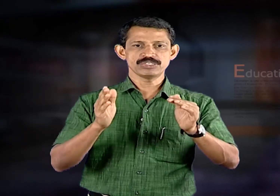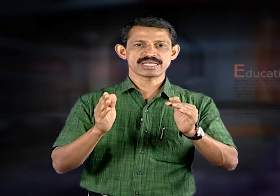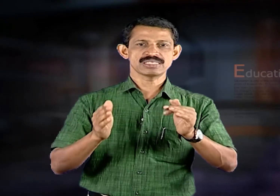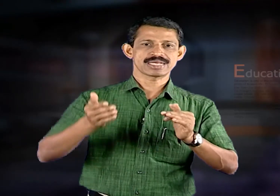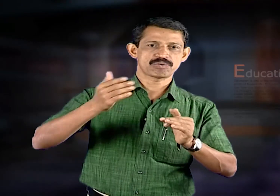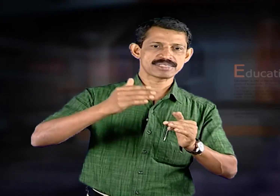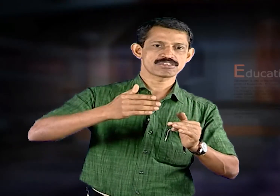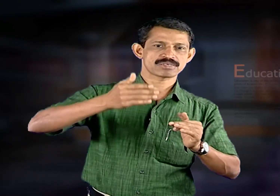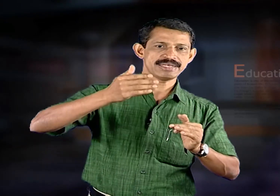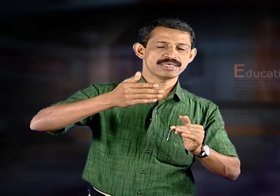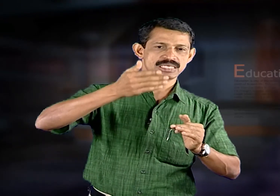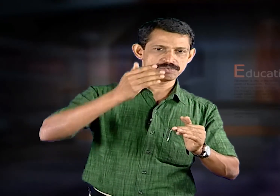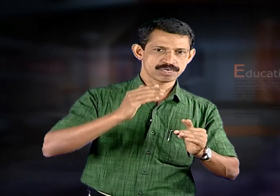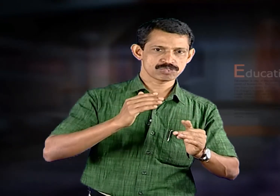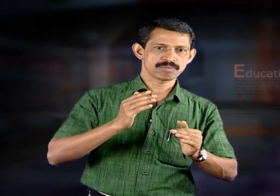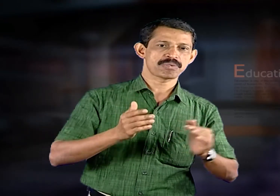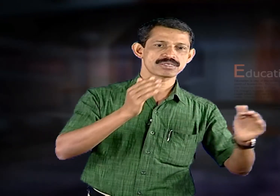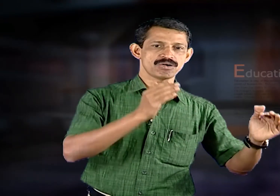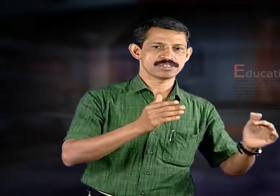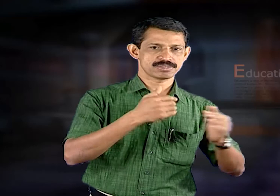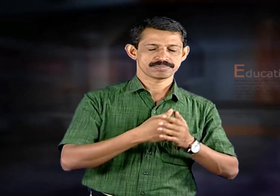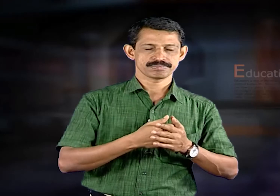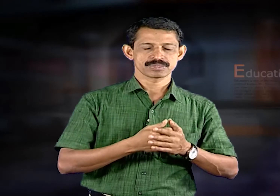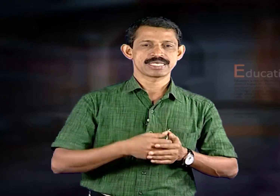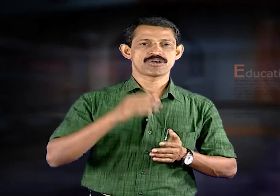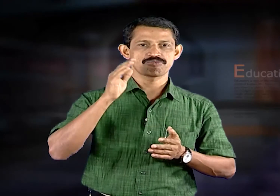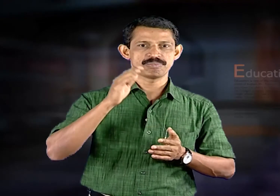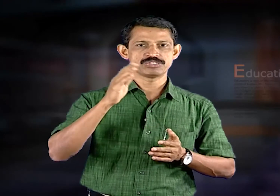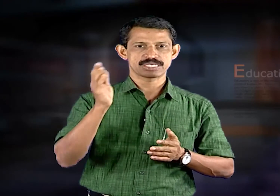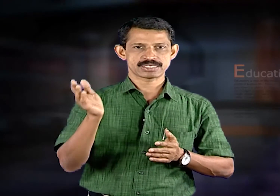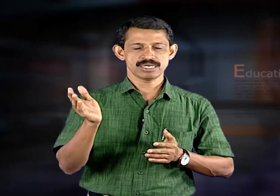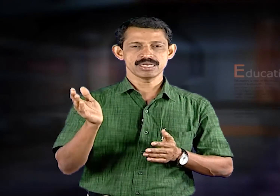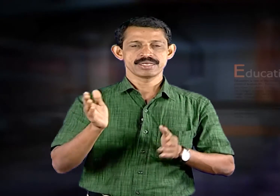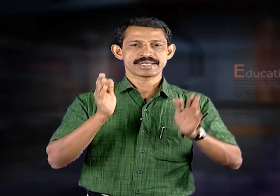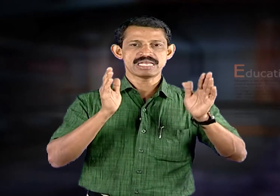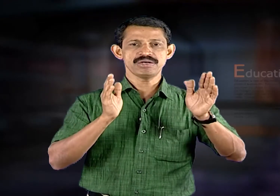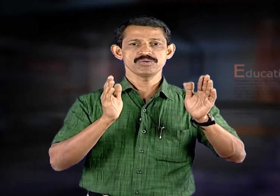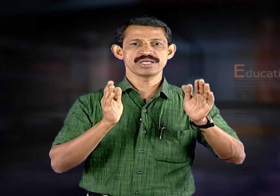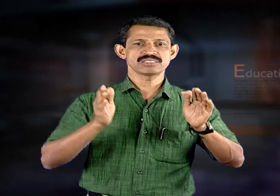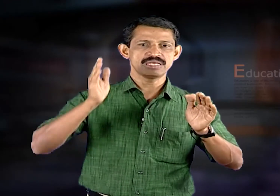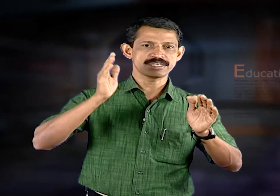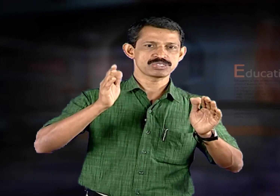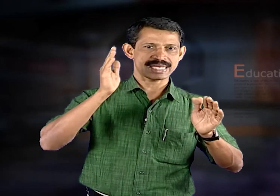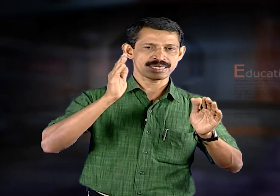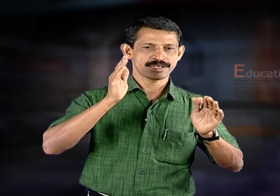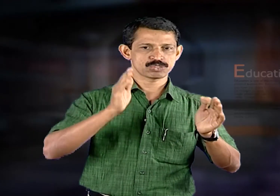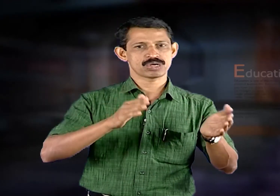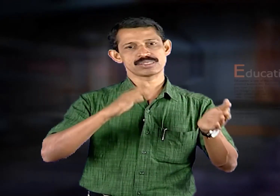education requires trained individuals to impart knowledge. In non-formal education, anyone who is willing to share his or her